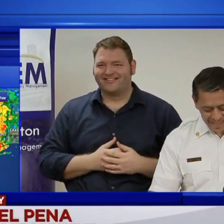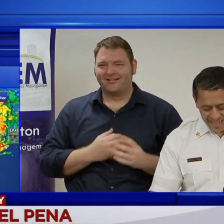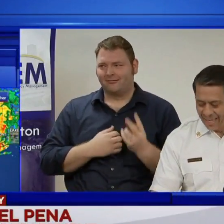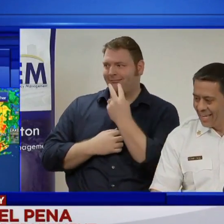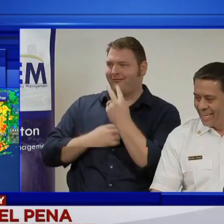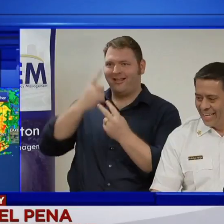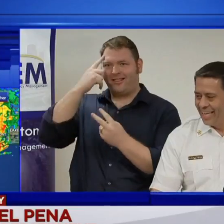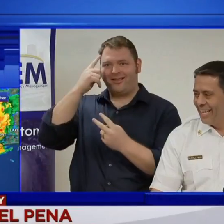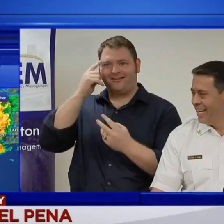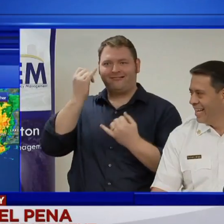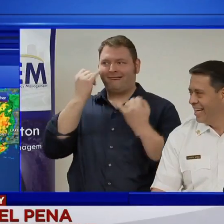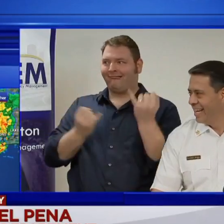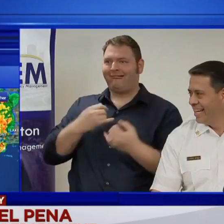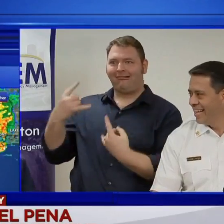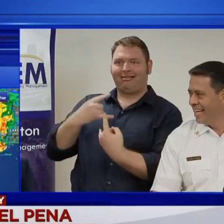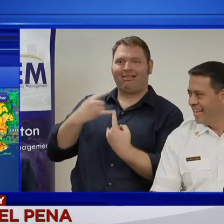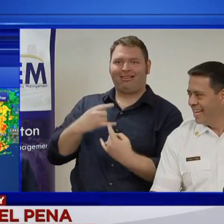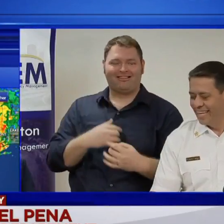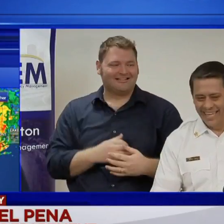established